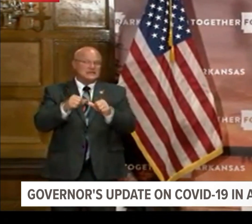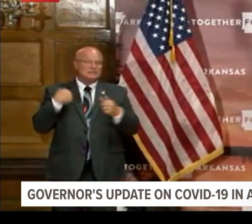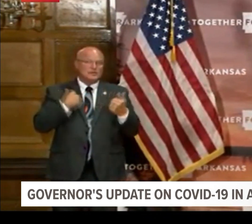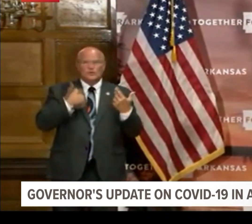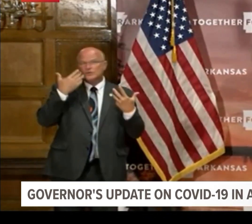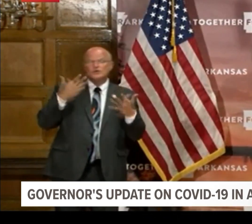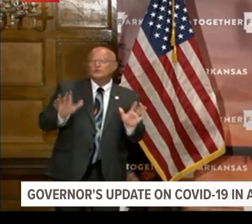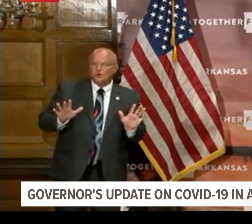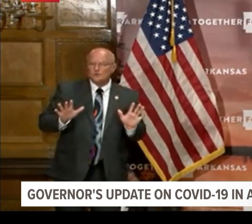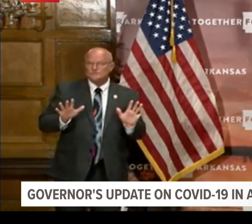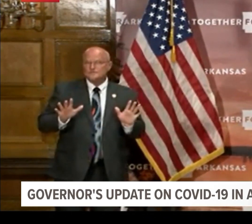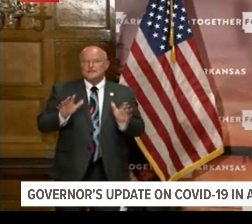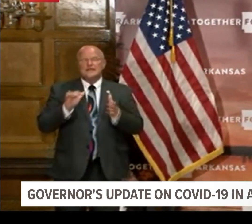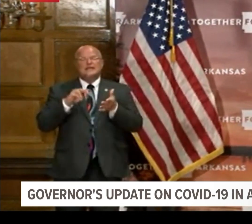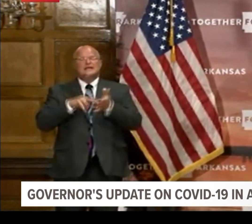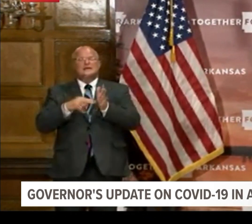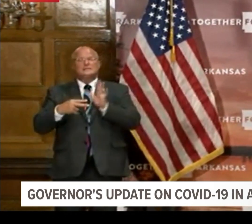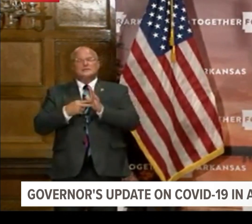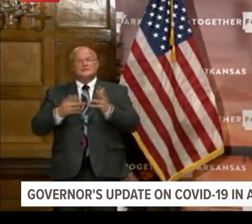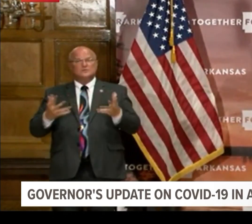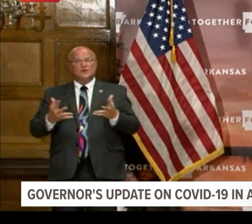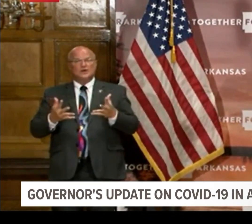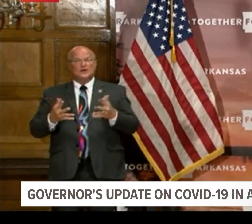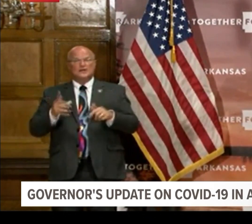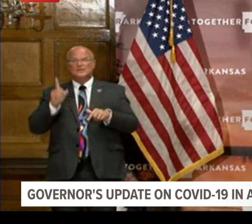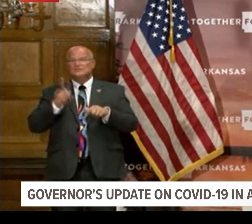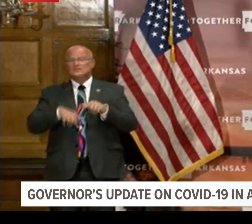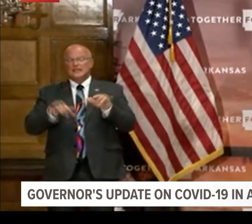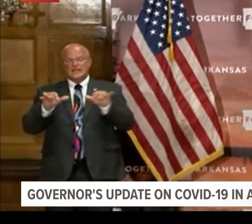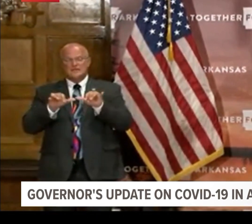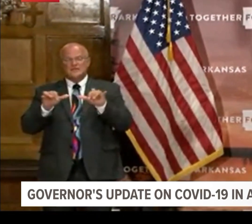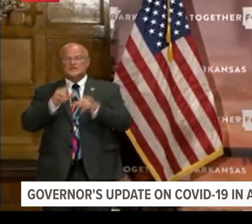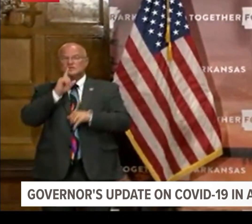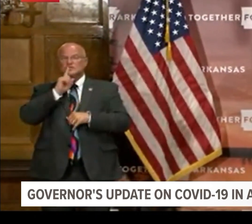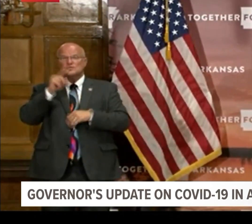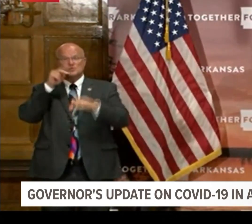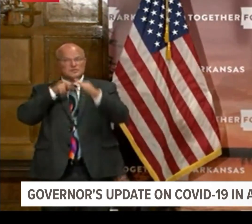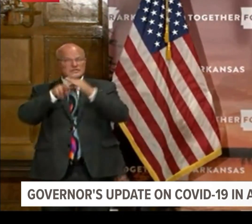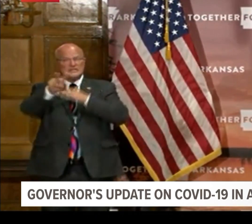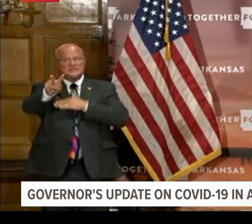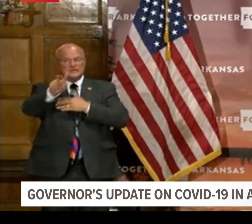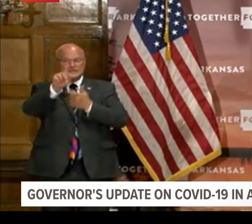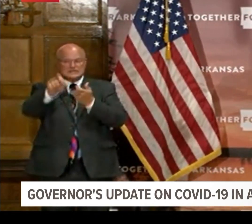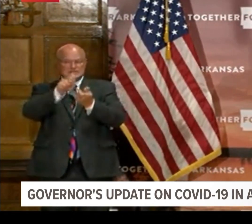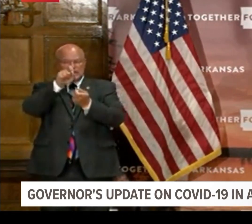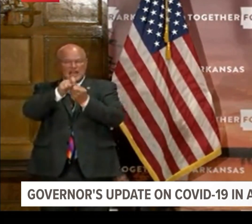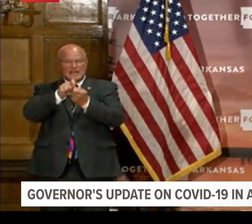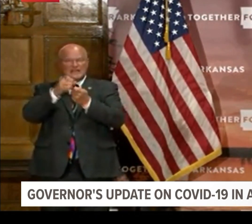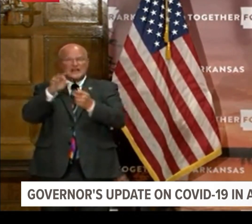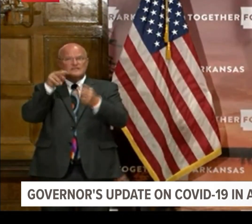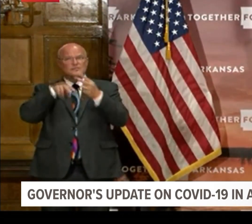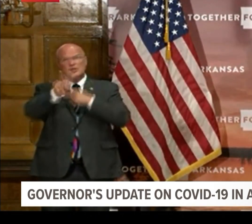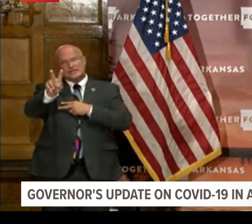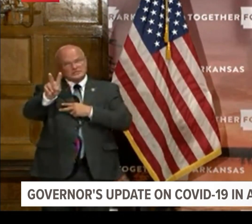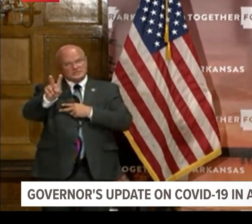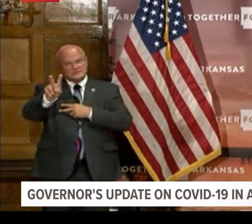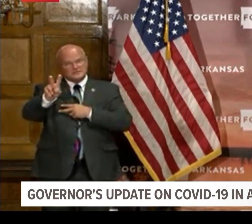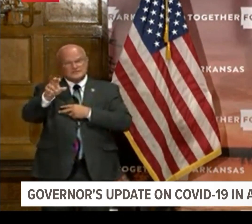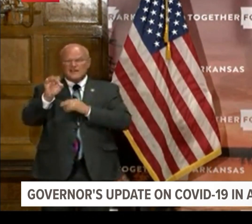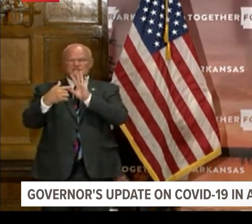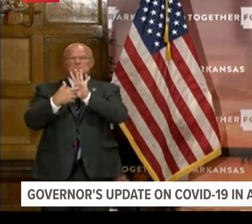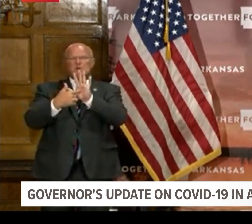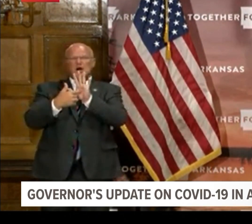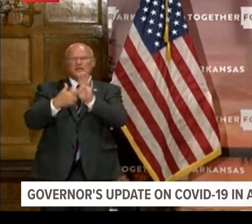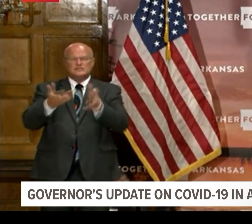about, which means that you can't measure the true predictability or accuracy of the prediction of the model